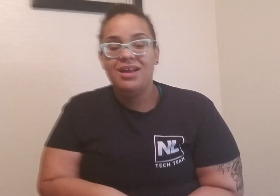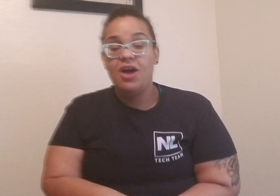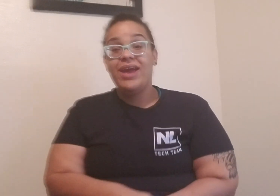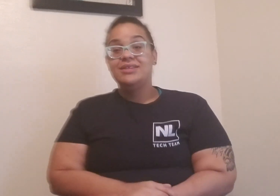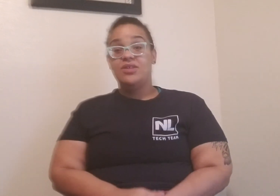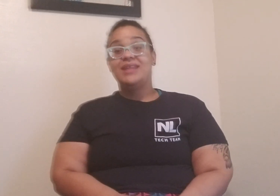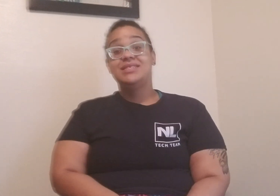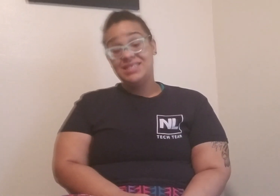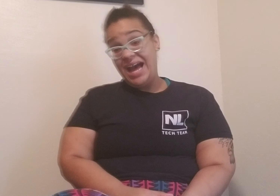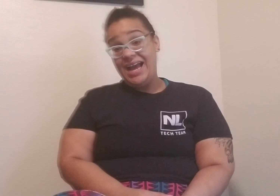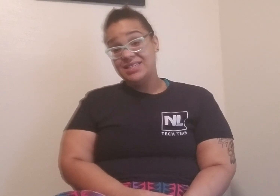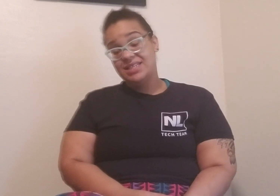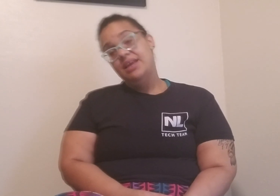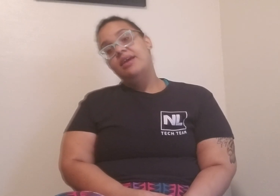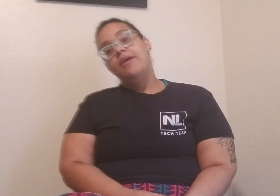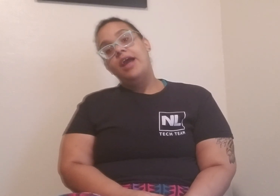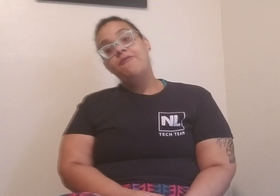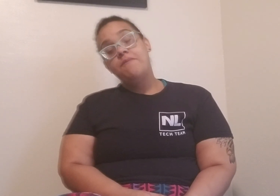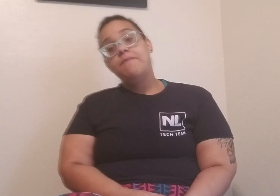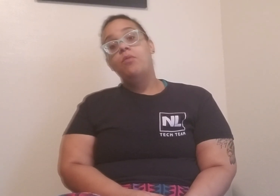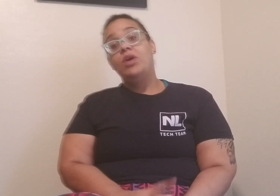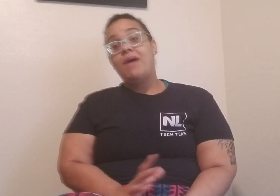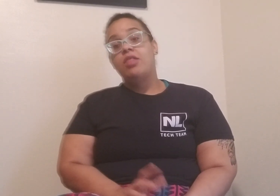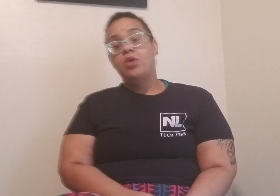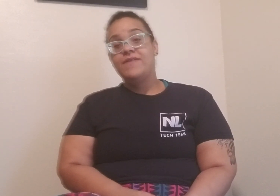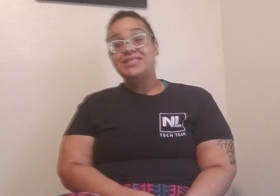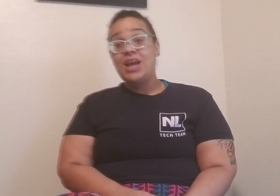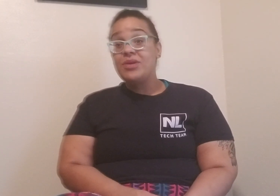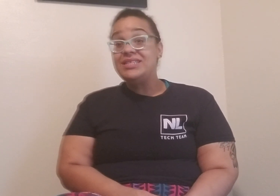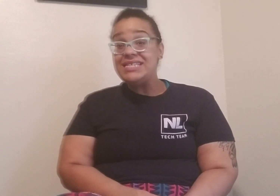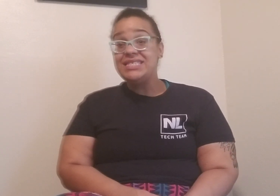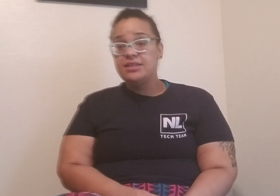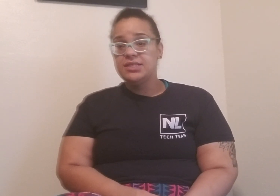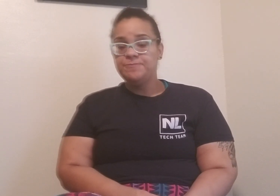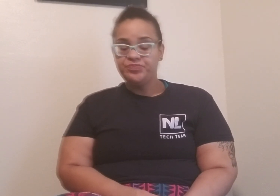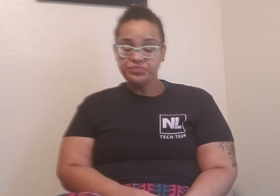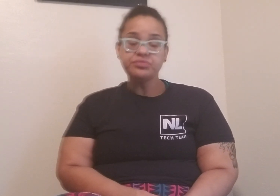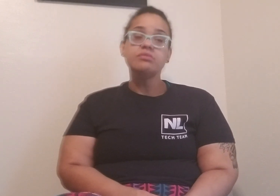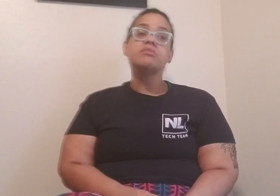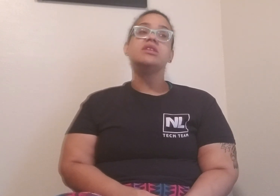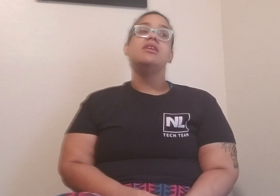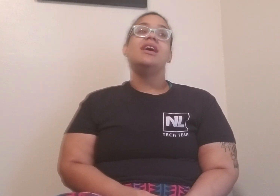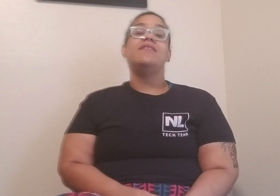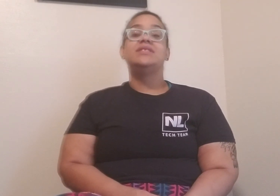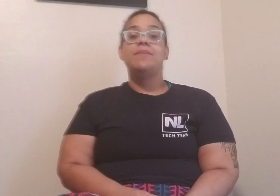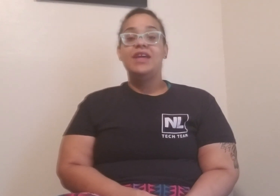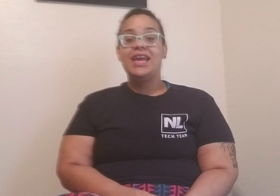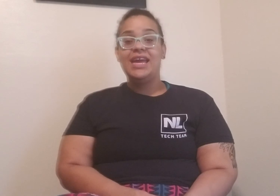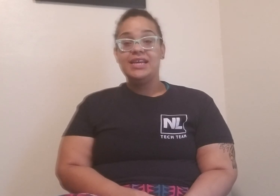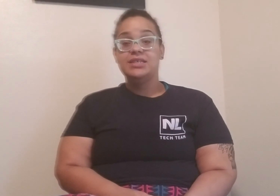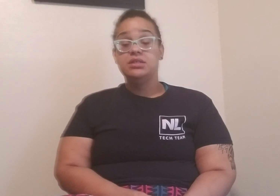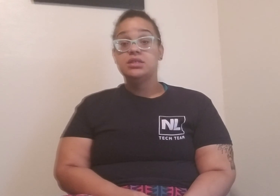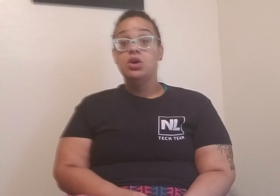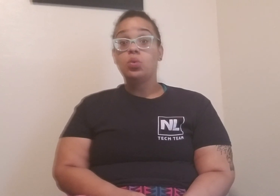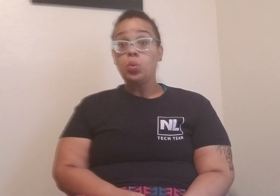Okay, so that's the size with mouth morphemes. Now with distance, if something is